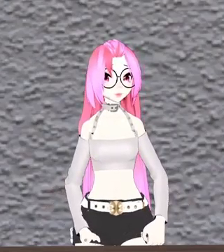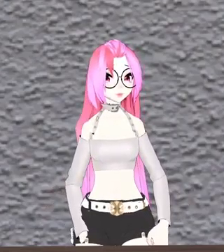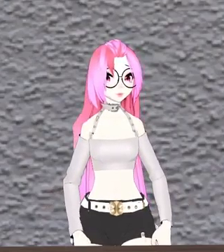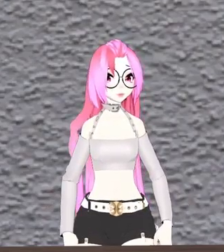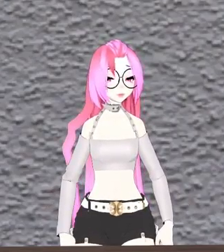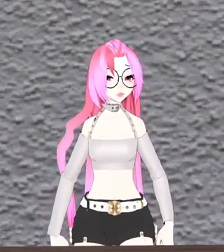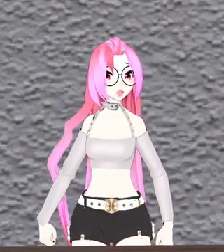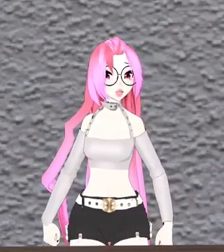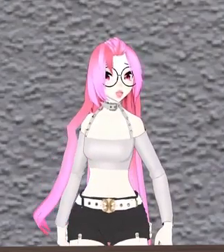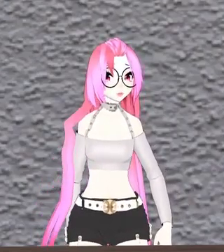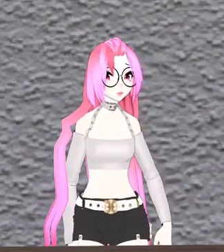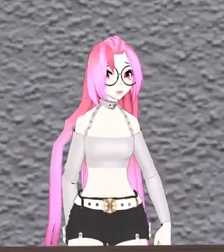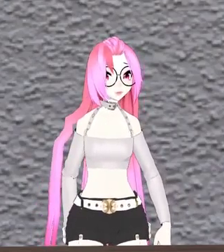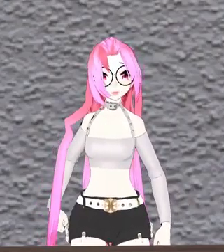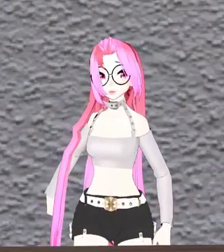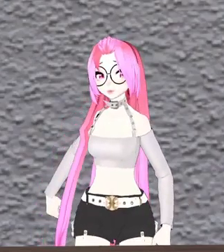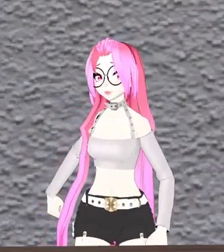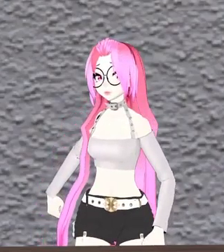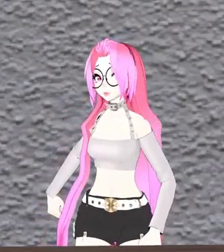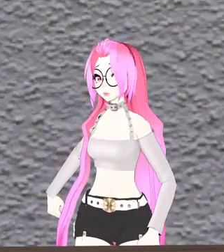when do we use like that? Like pressing the space bar. Because